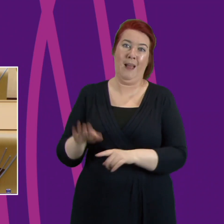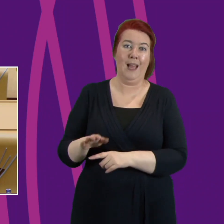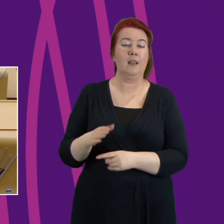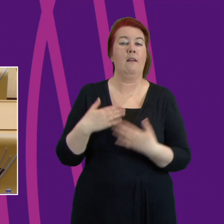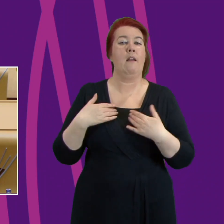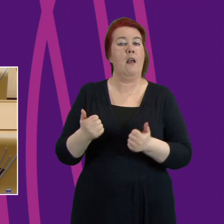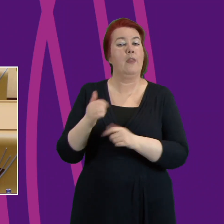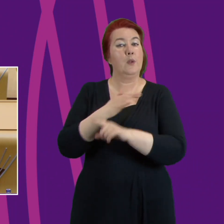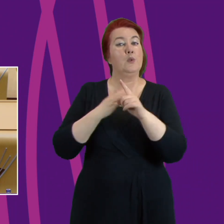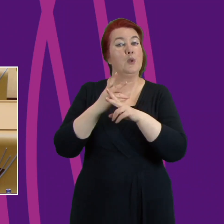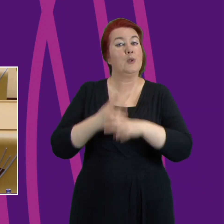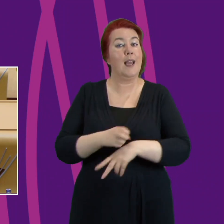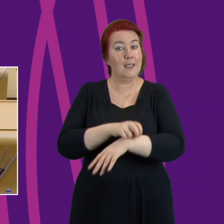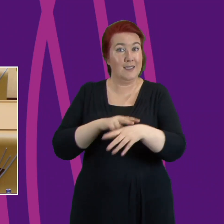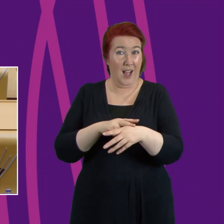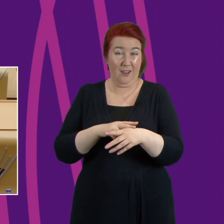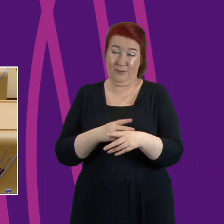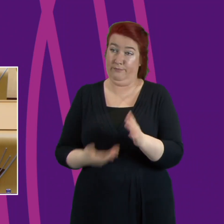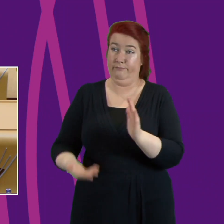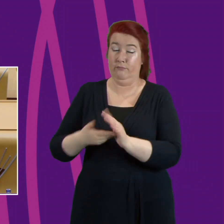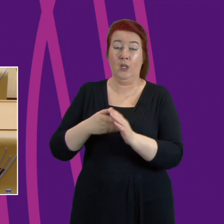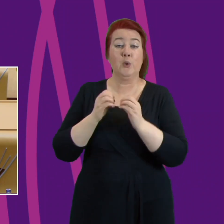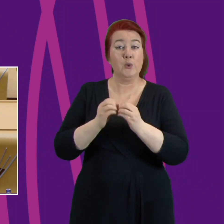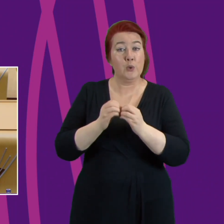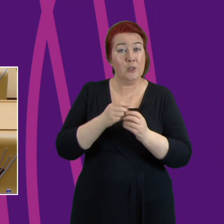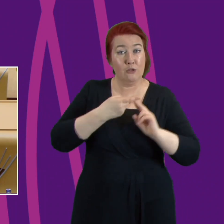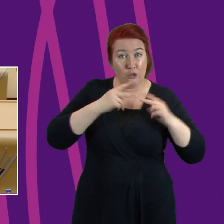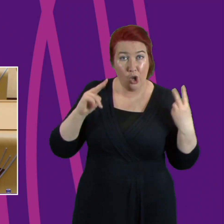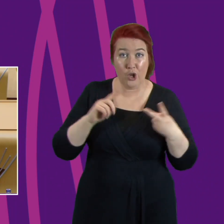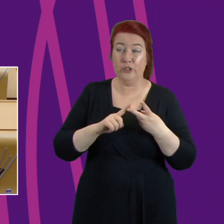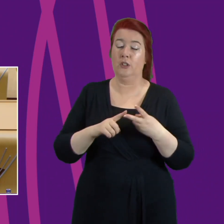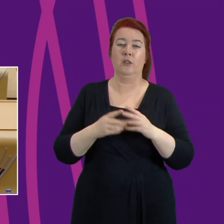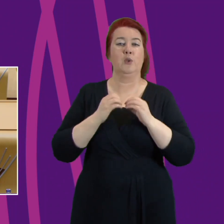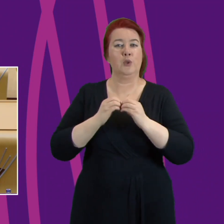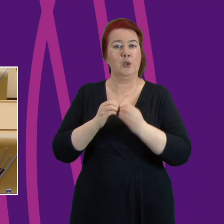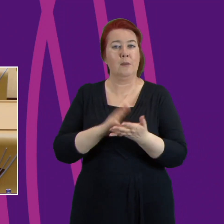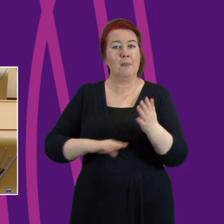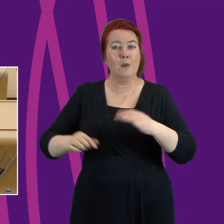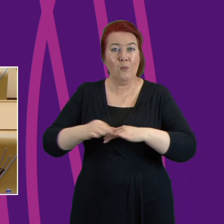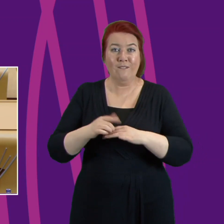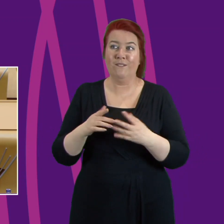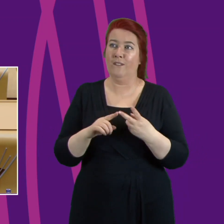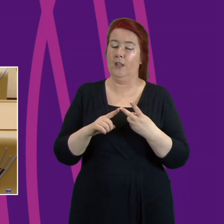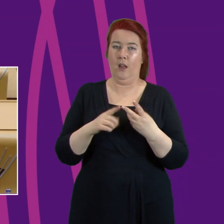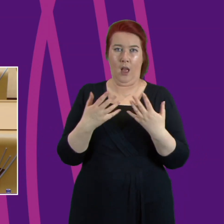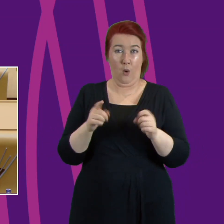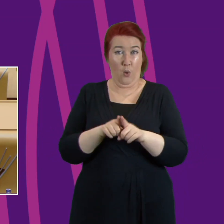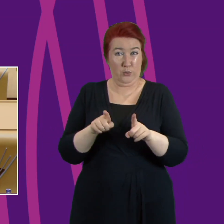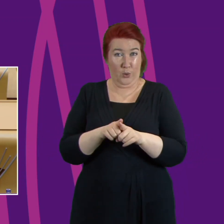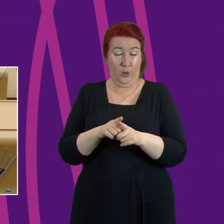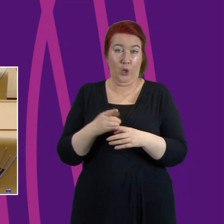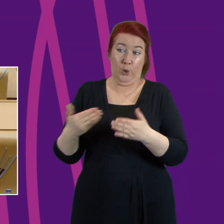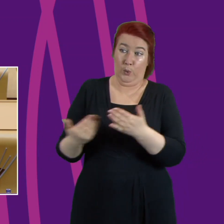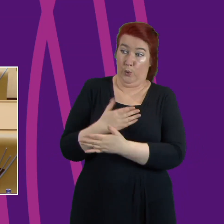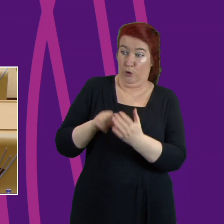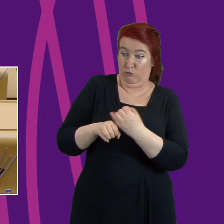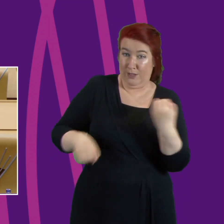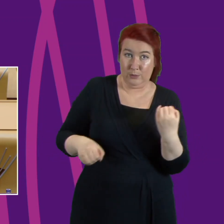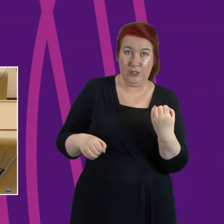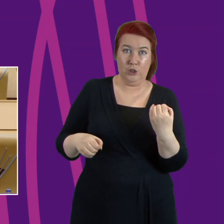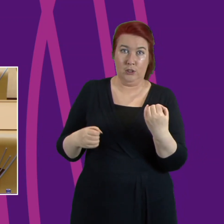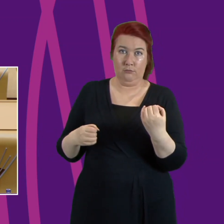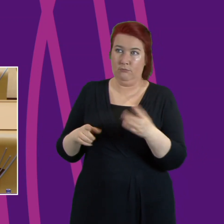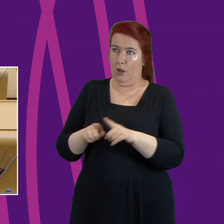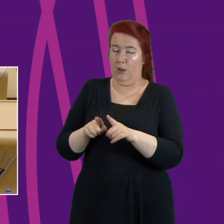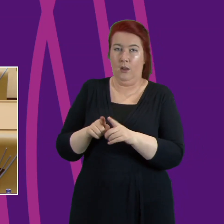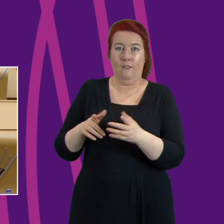staff alongside student nurses, student midwives, AHPs and newly graduated doctors, all willing to apply their